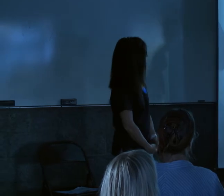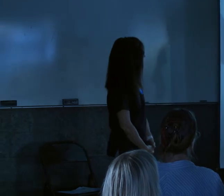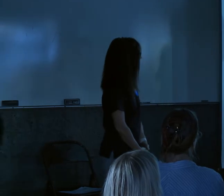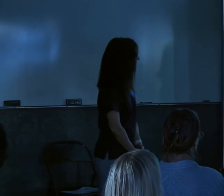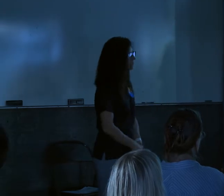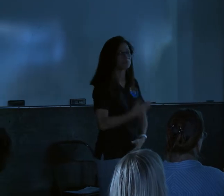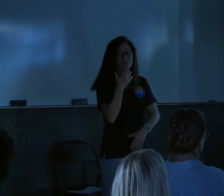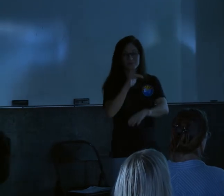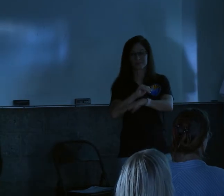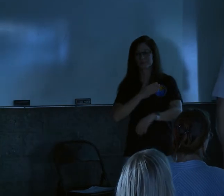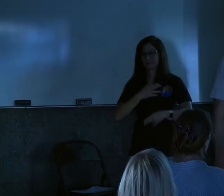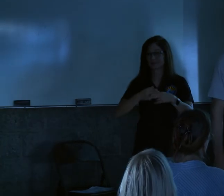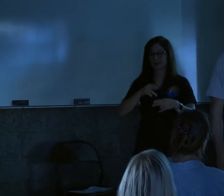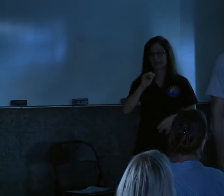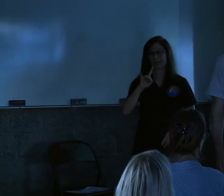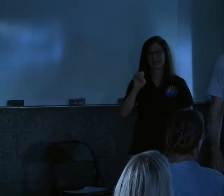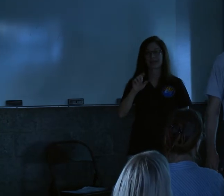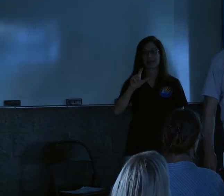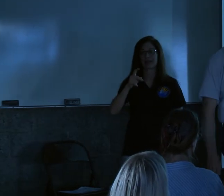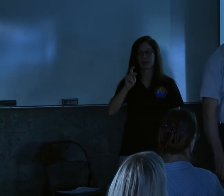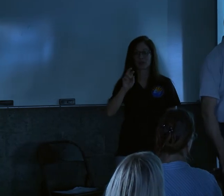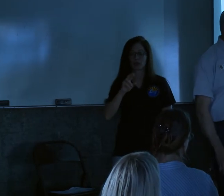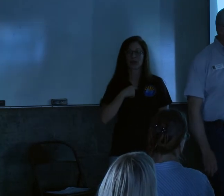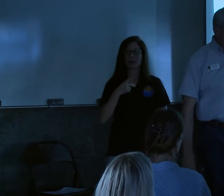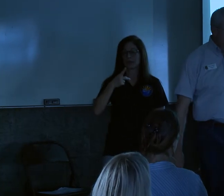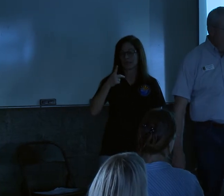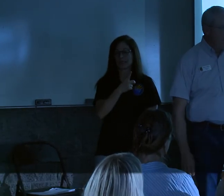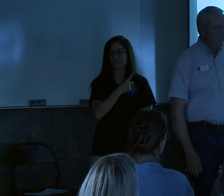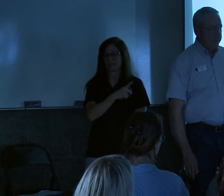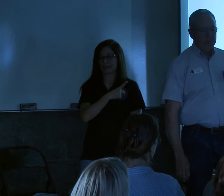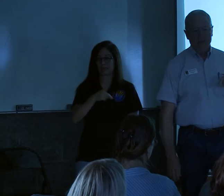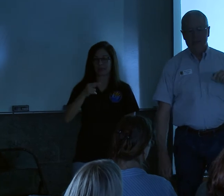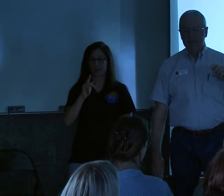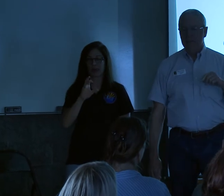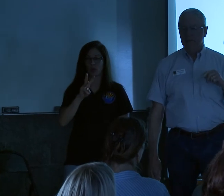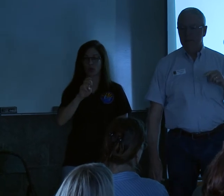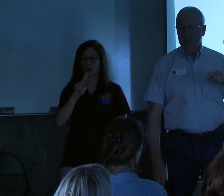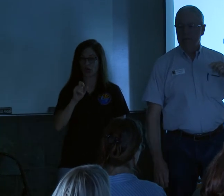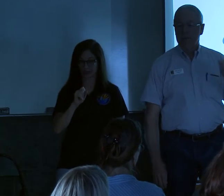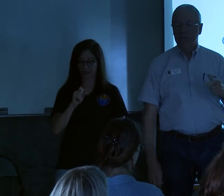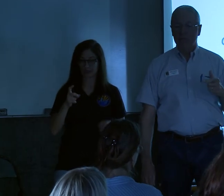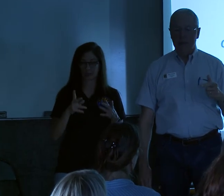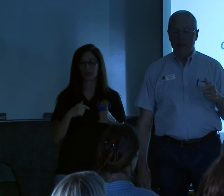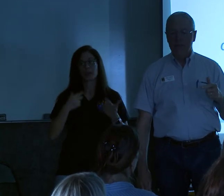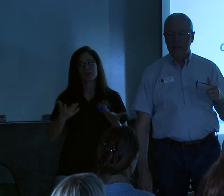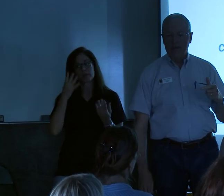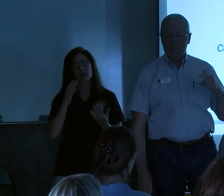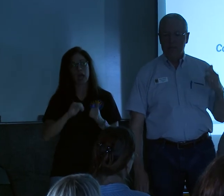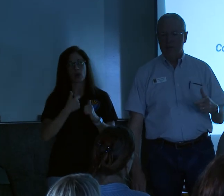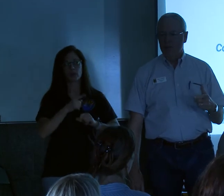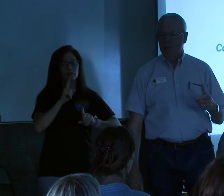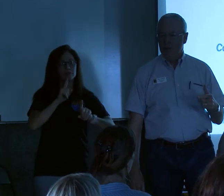Good evening. My name is Mike Locker, I'm Deputy Public Works Director. I'm here tonight to tell you how we respond,